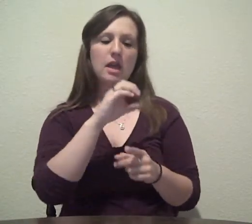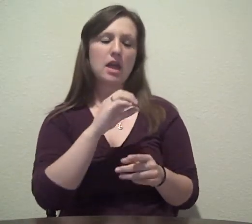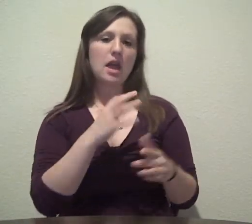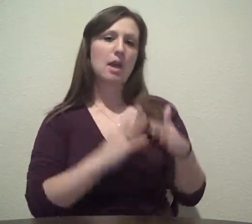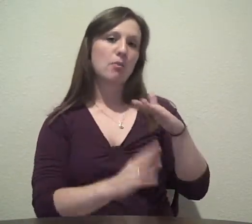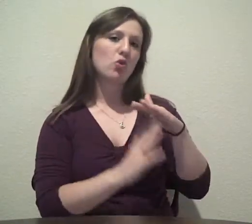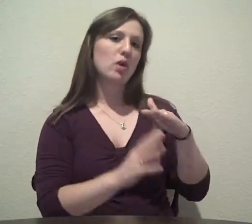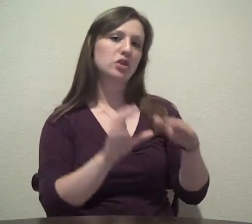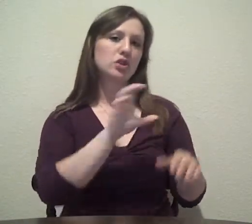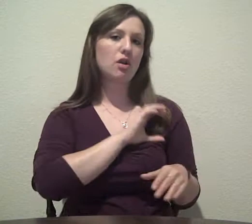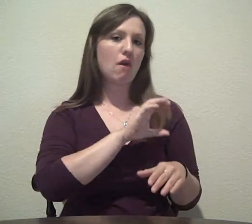officers.